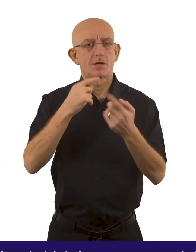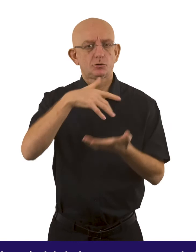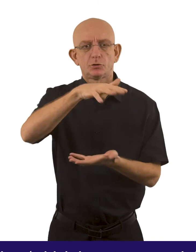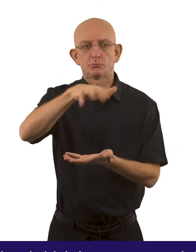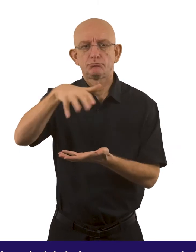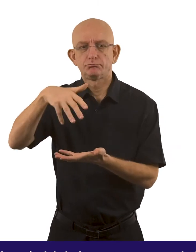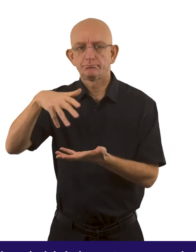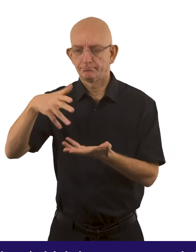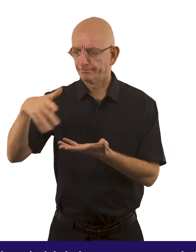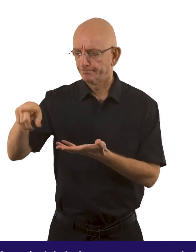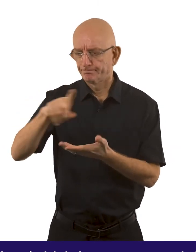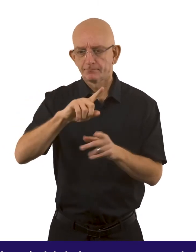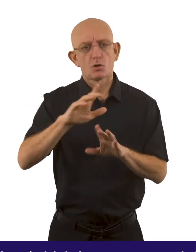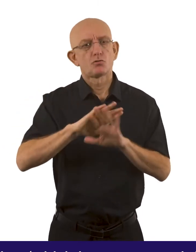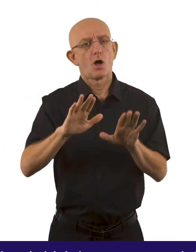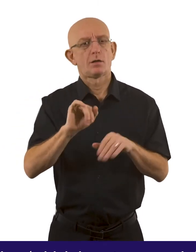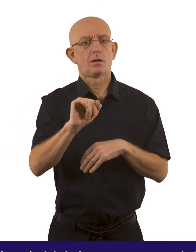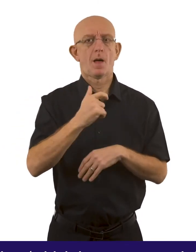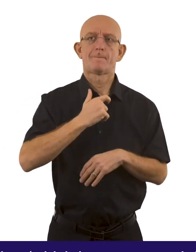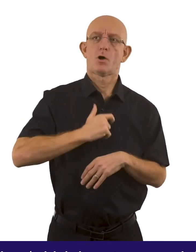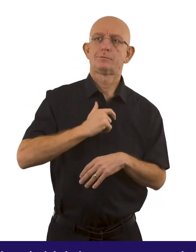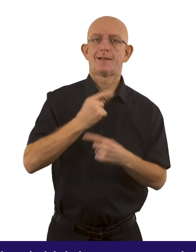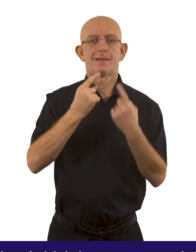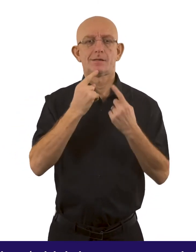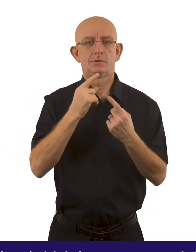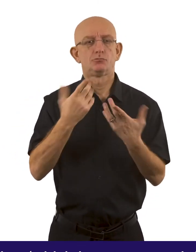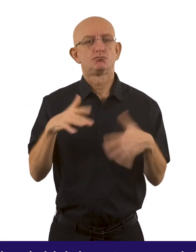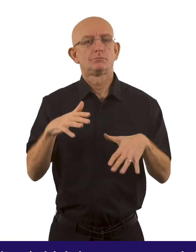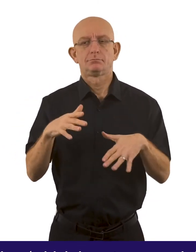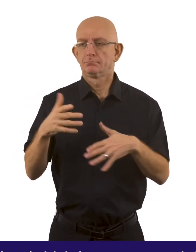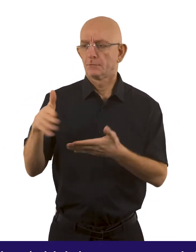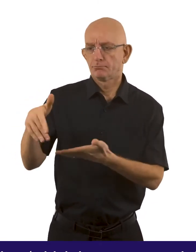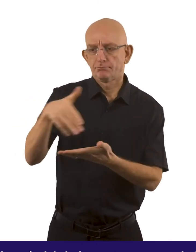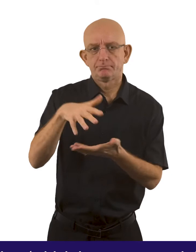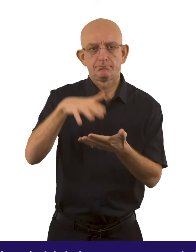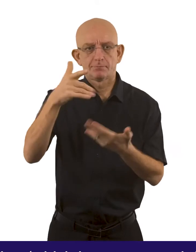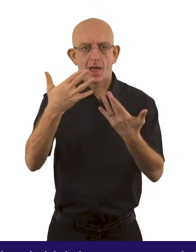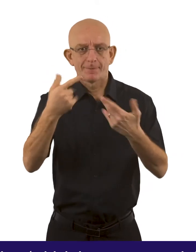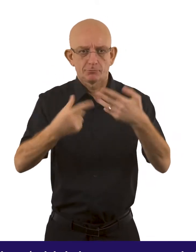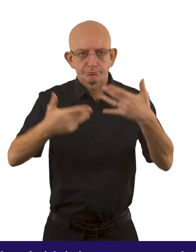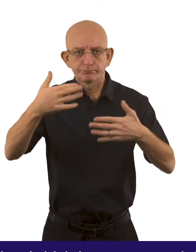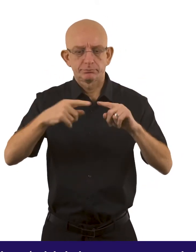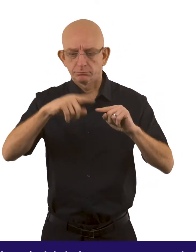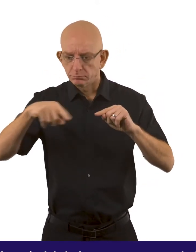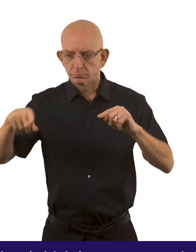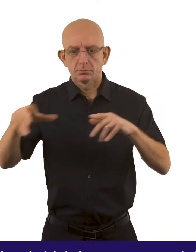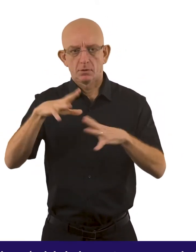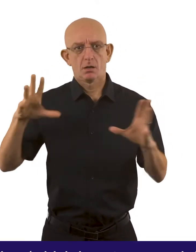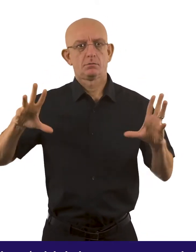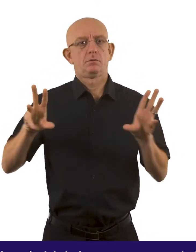Aggregate information, open brackets, which is not personal data, close brackets, created from responses may